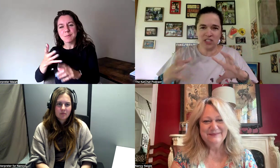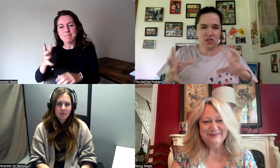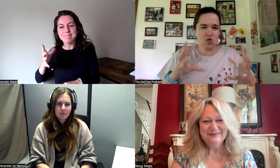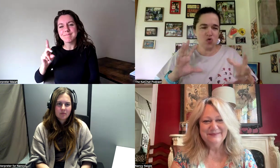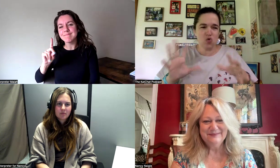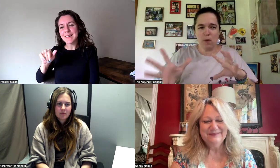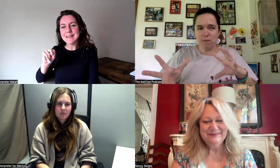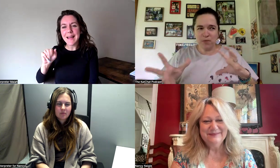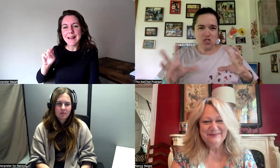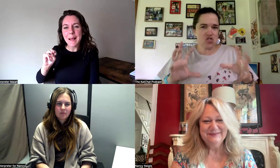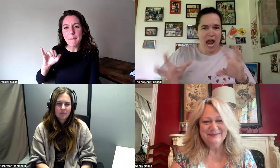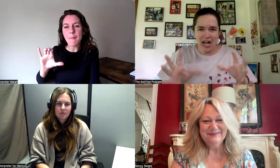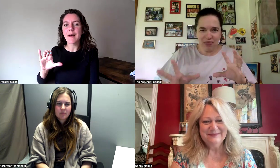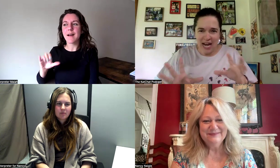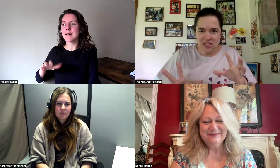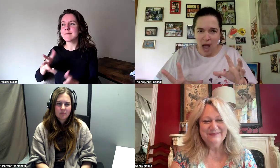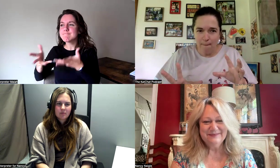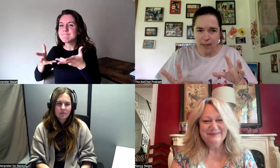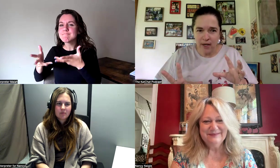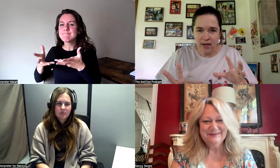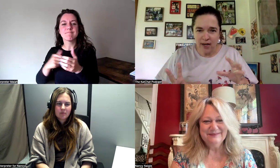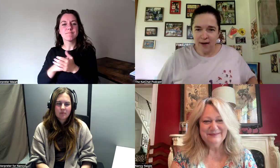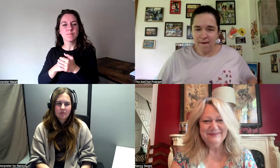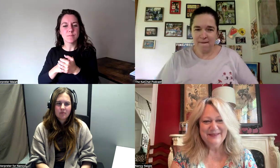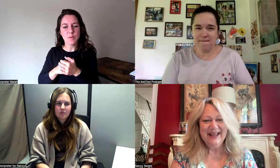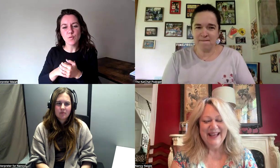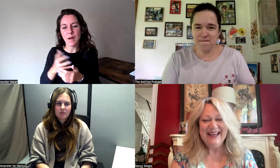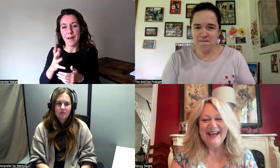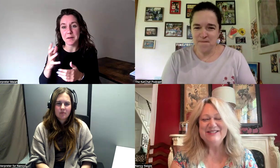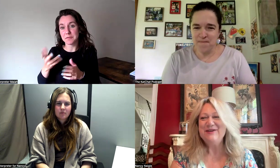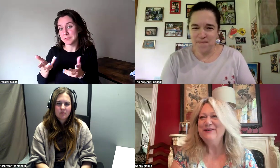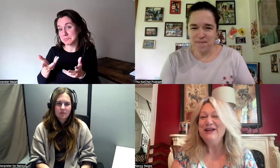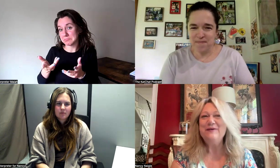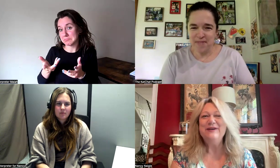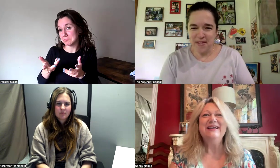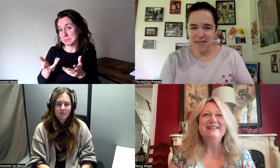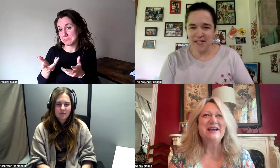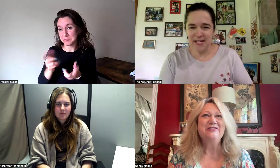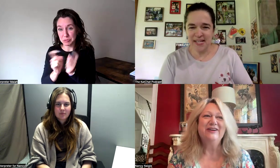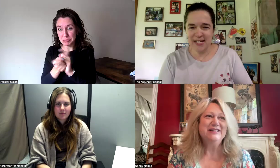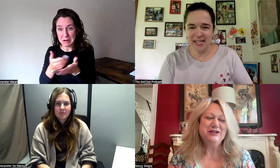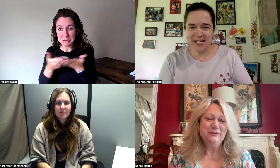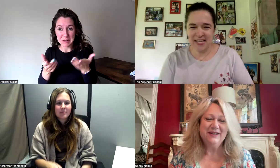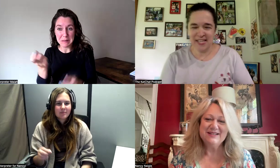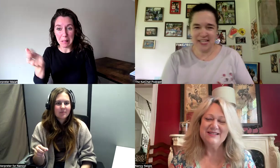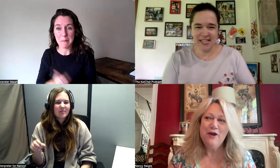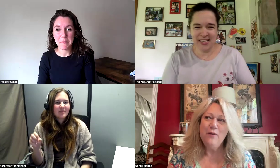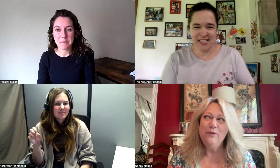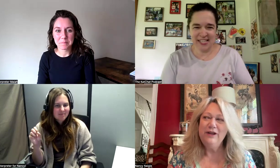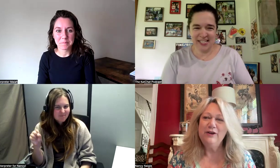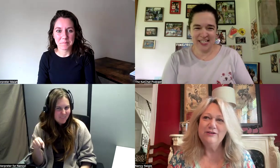book? Was it to shake things up? Yeah, so it's kind of funny too,